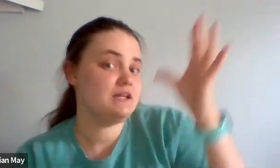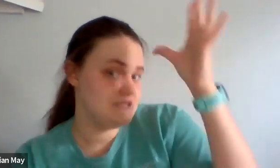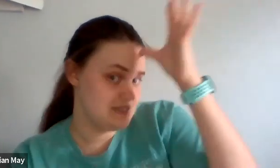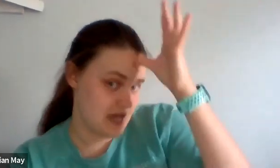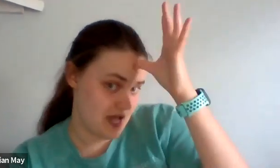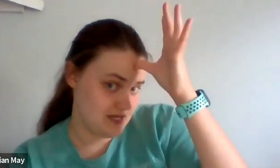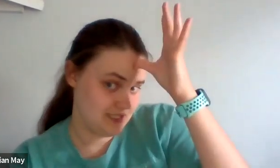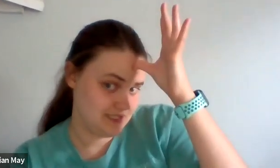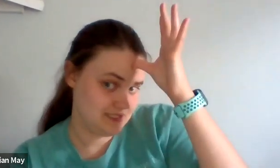dad.